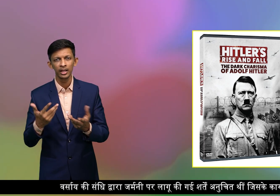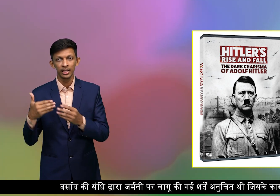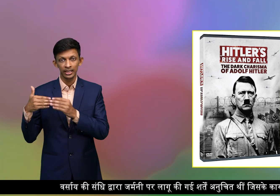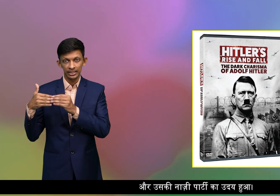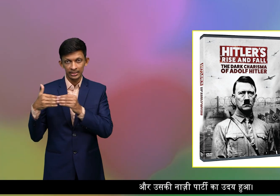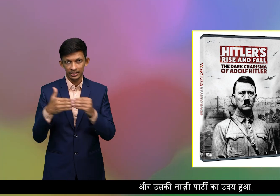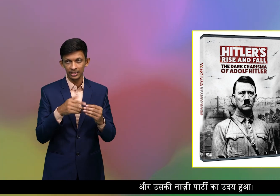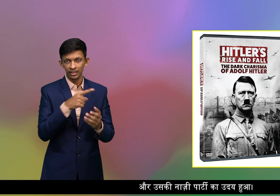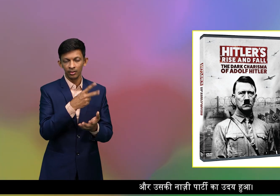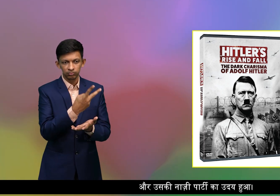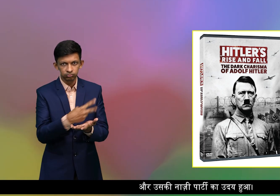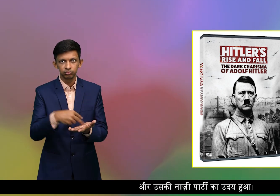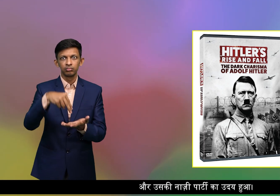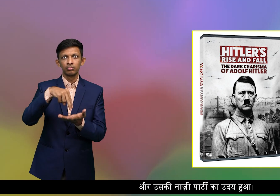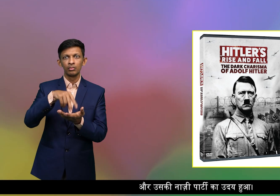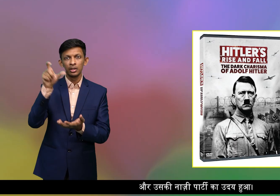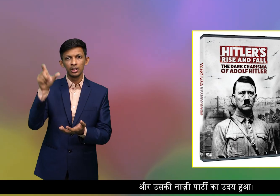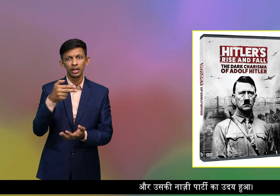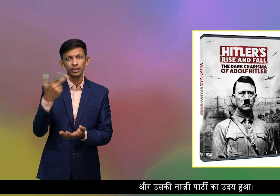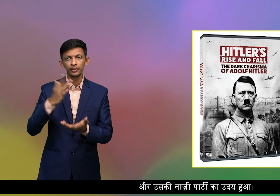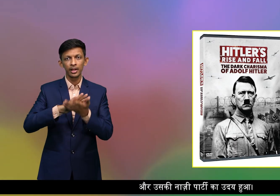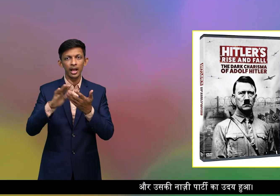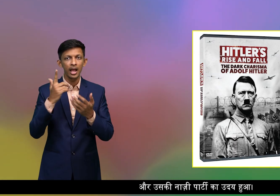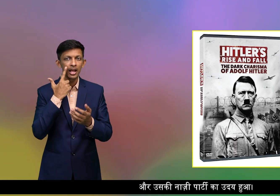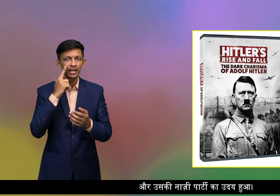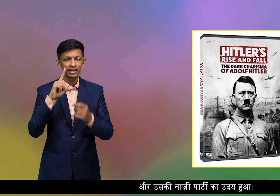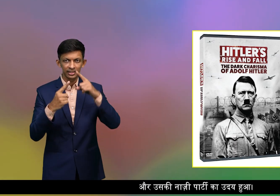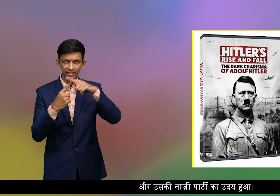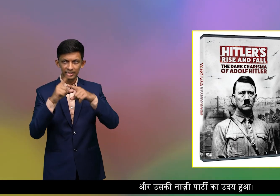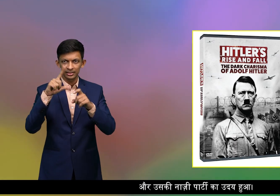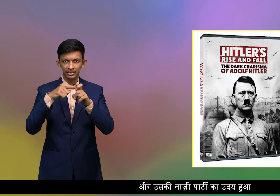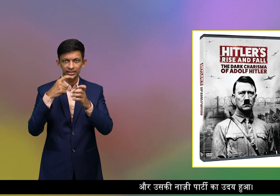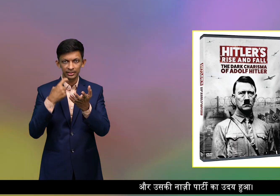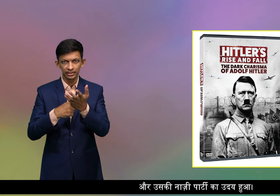which led to the rise of Hitler and his Nazi party.